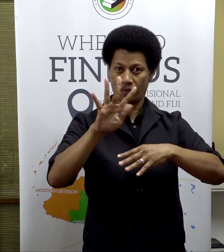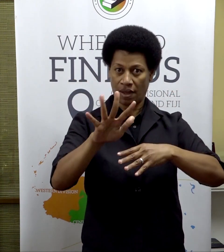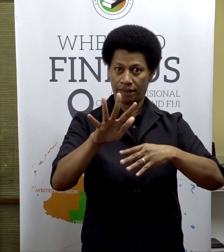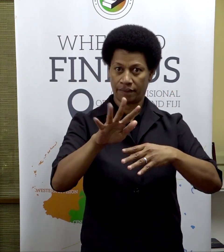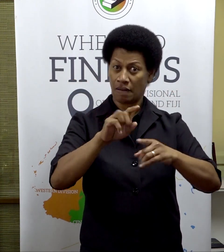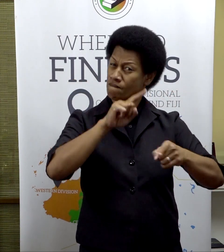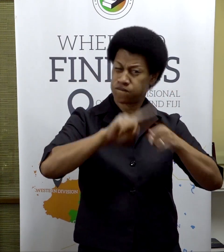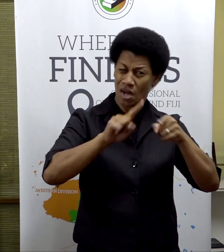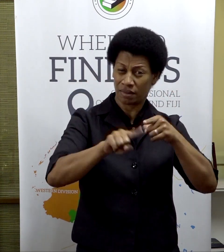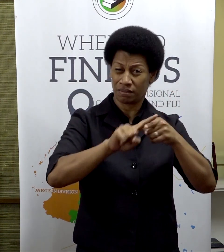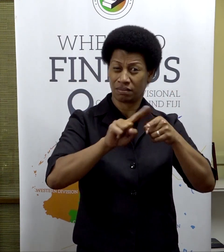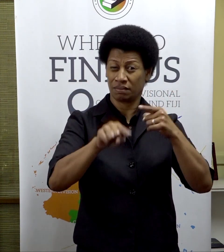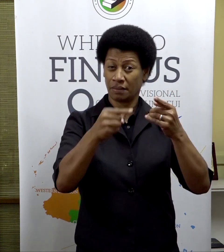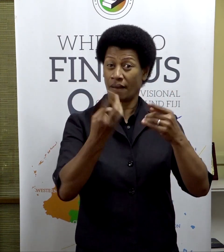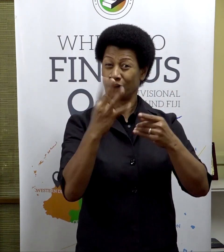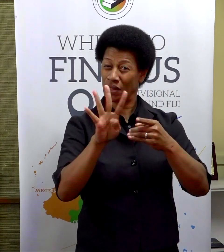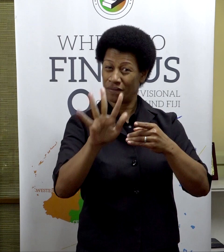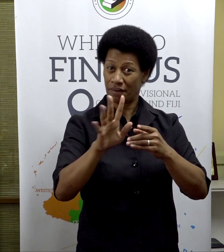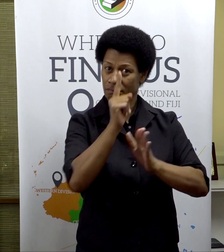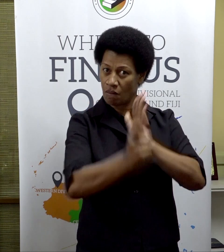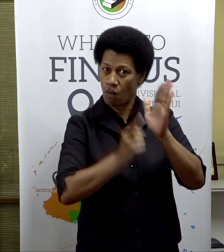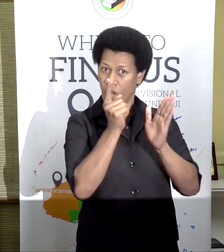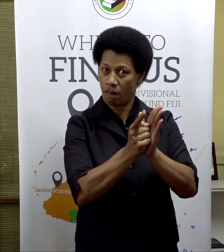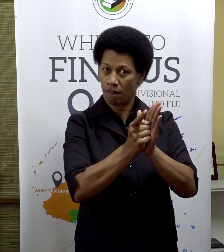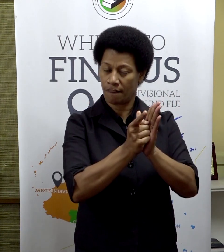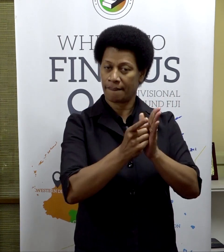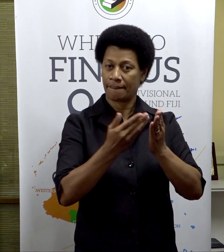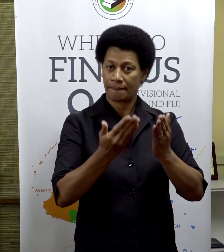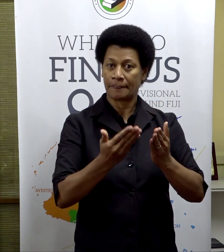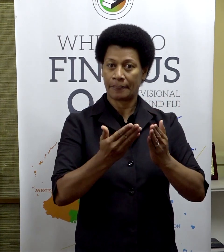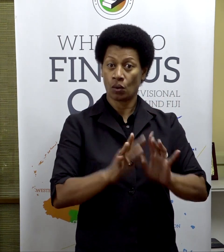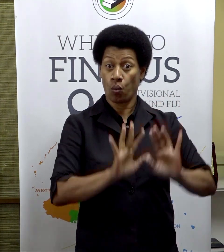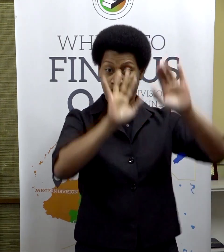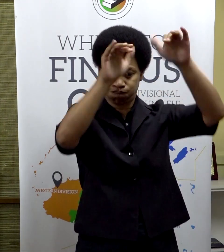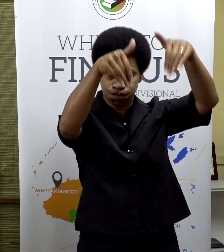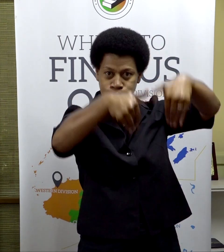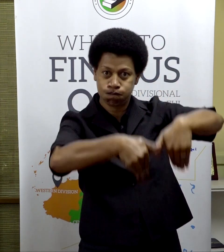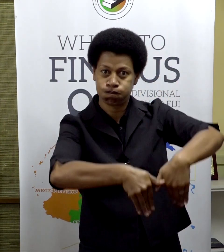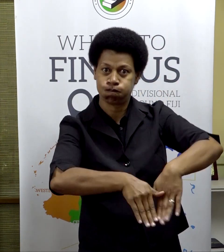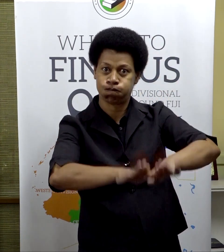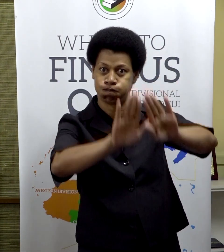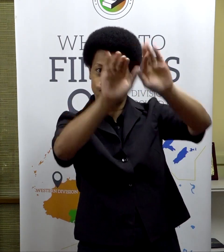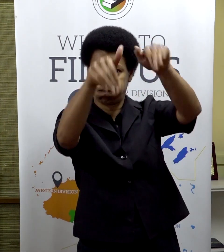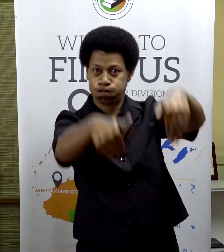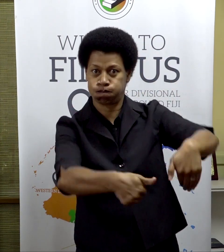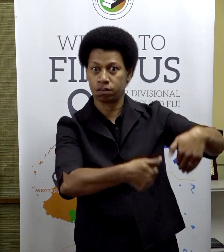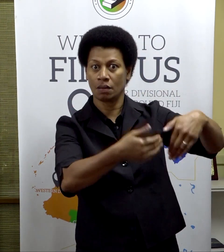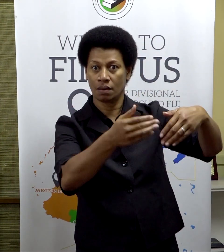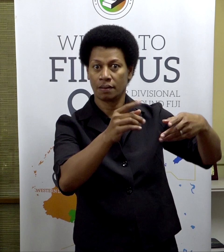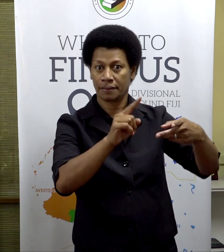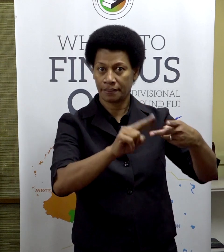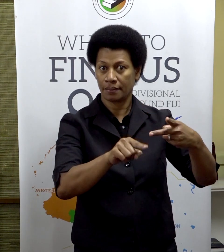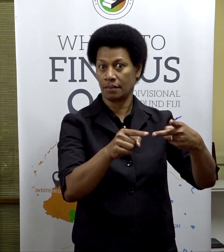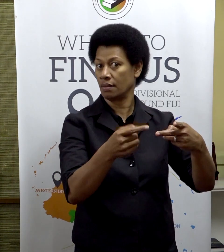and gusty up to 35 kilometers per hour. High waves is expected to move, high